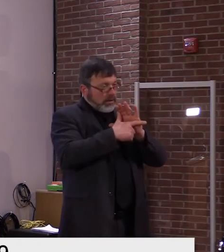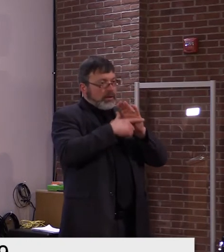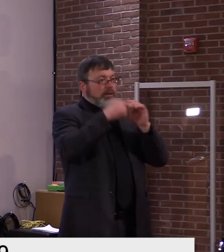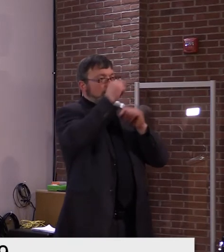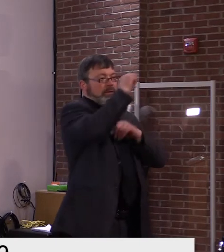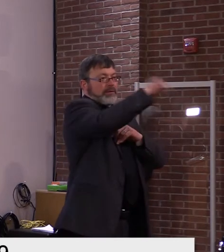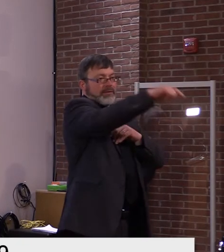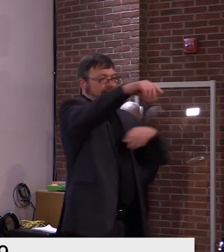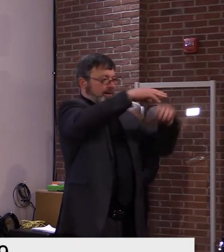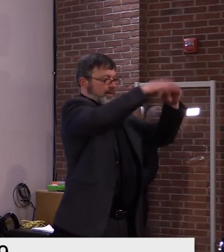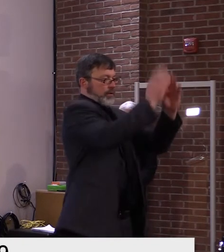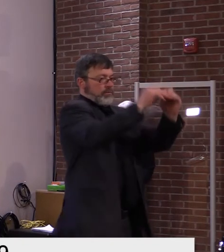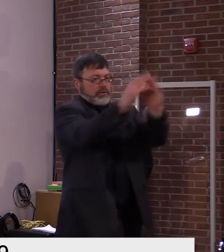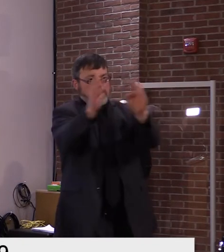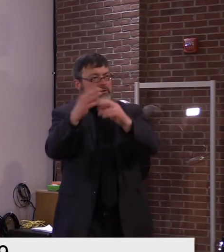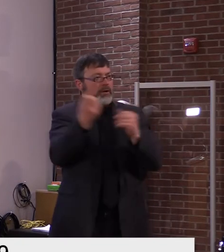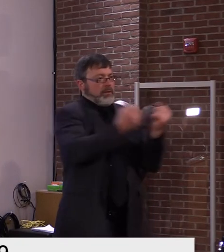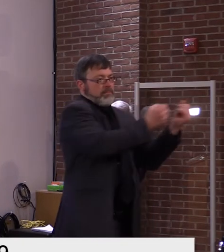Thank you.